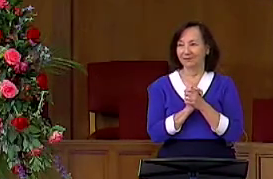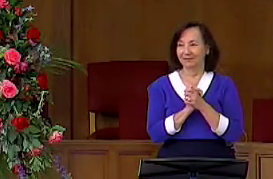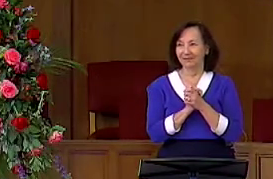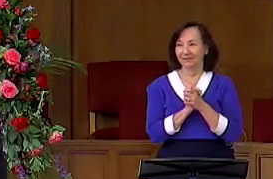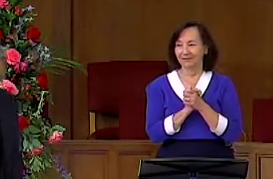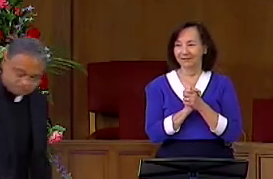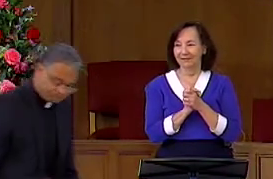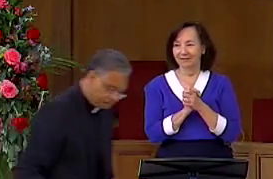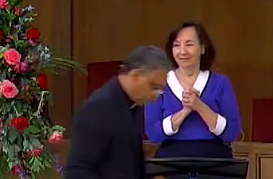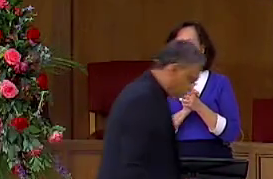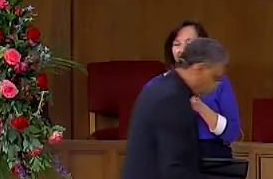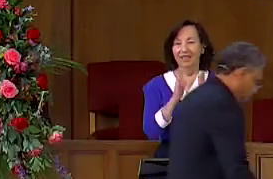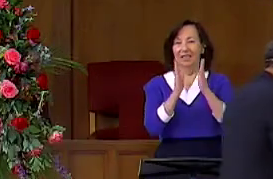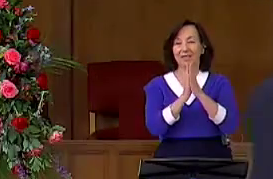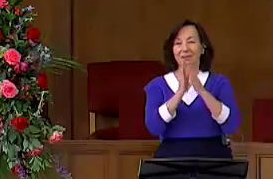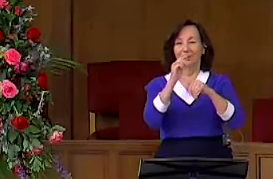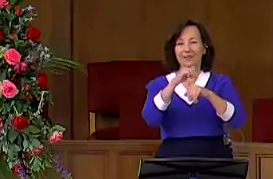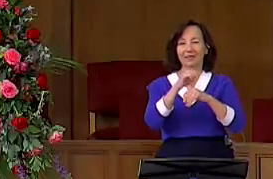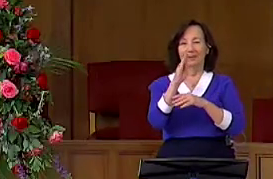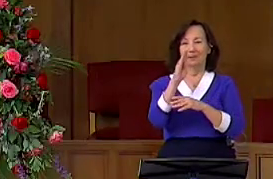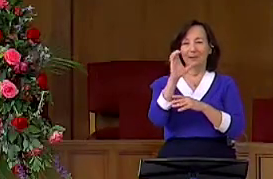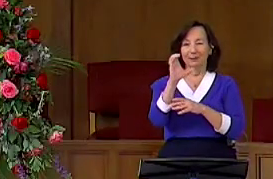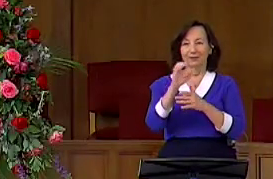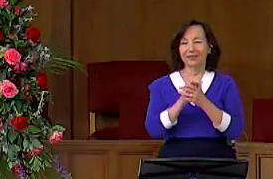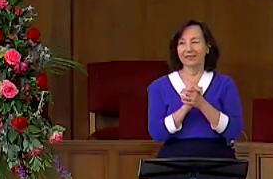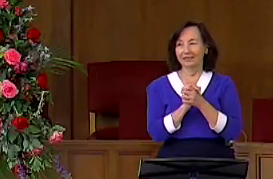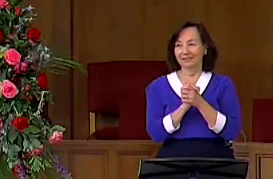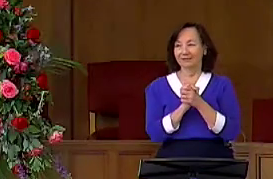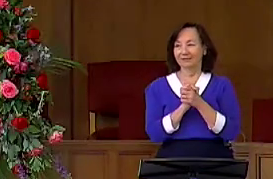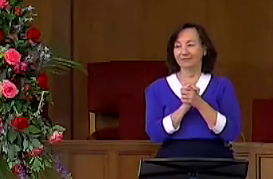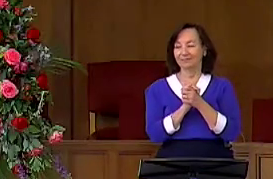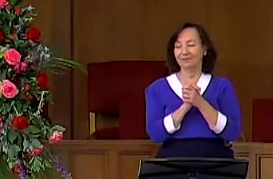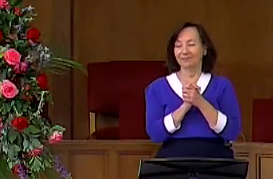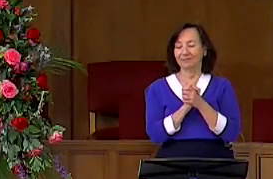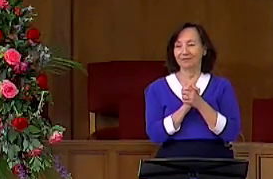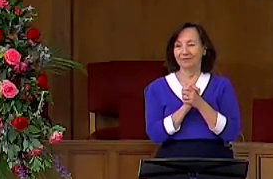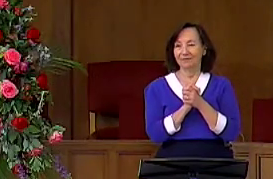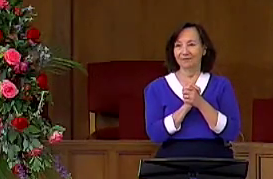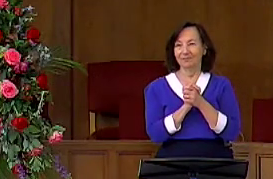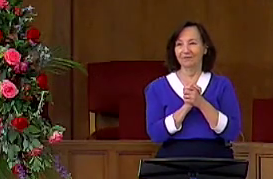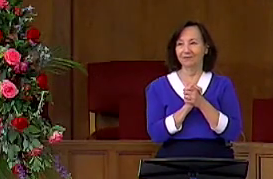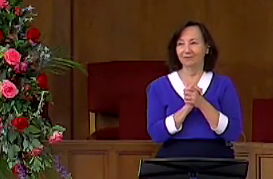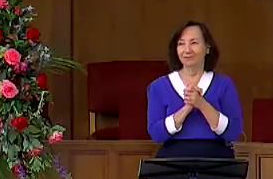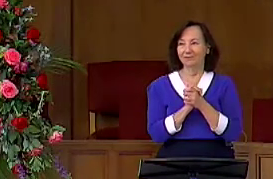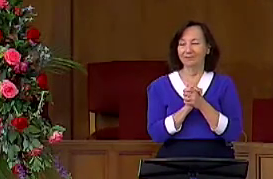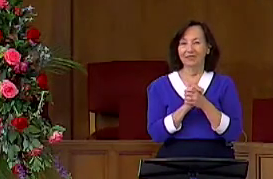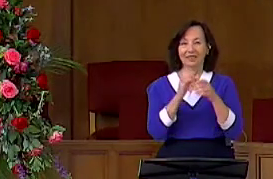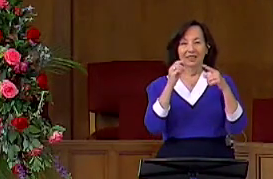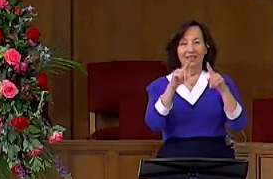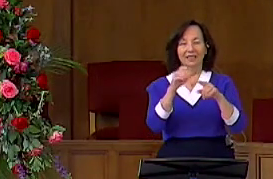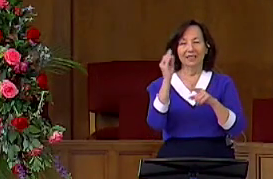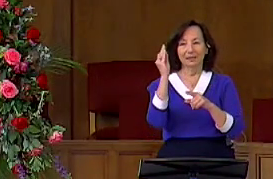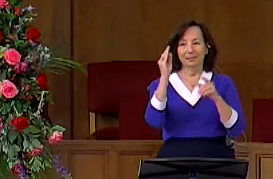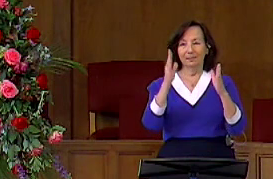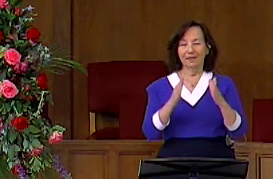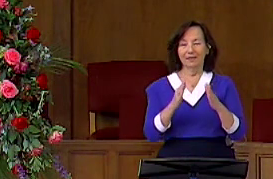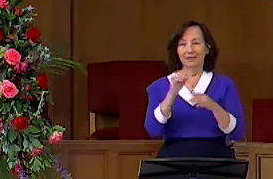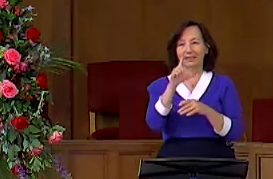It's prayer time, Bear Creek. And as Pastor Leo mentioned